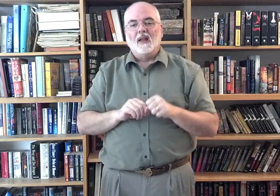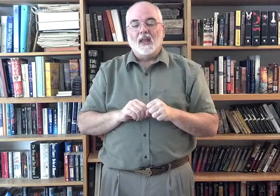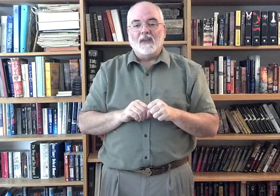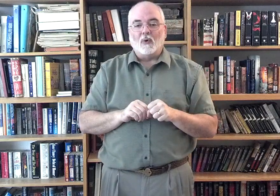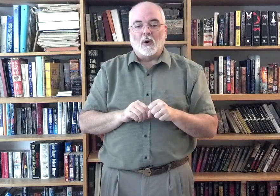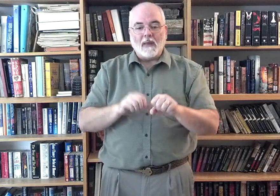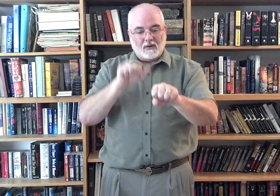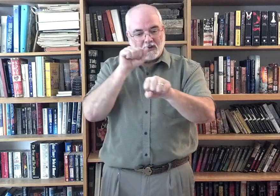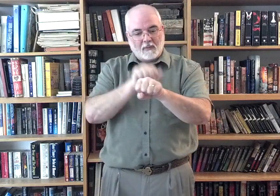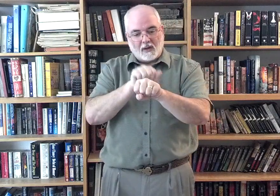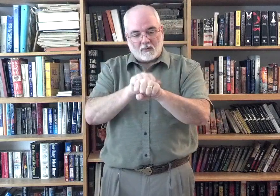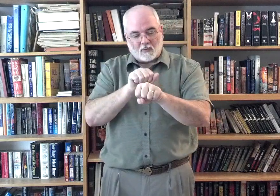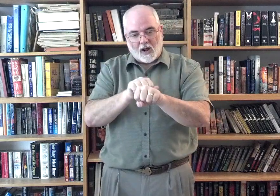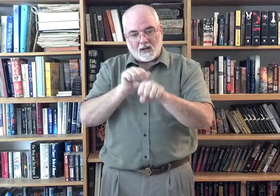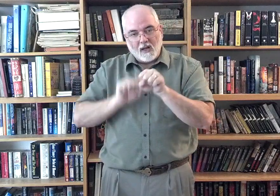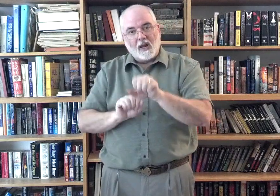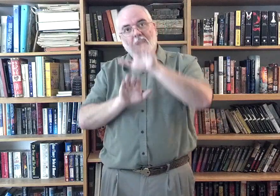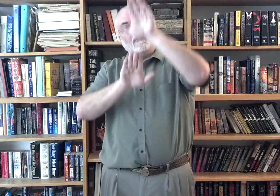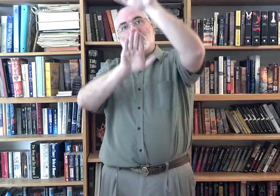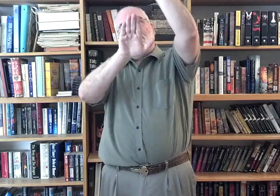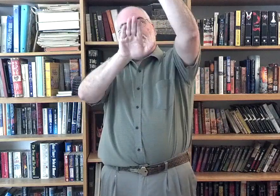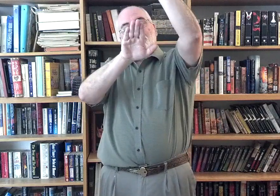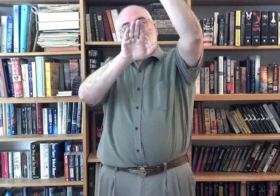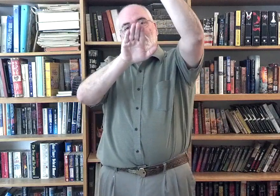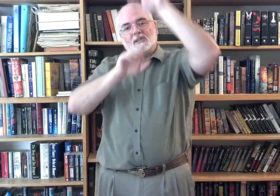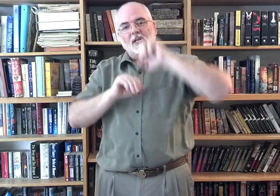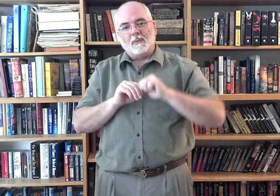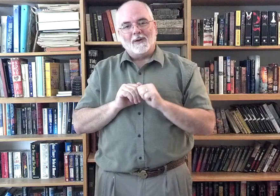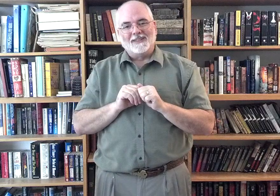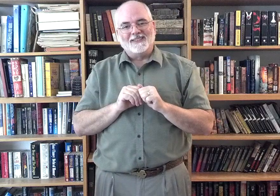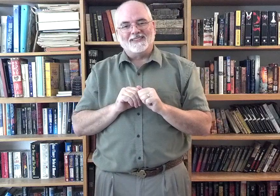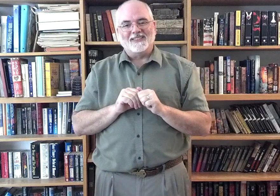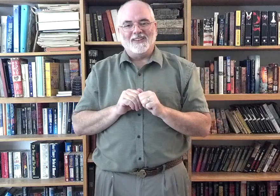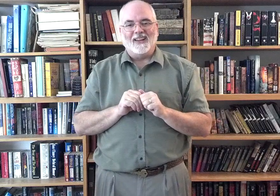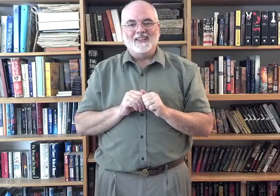If it were a mountain, it'd be a rock, and it'd be a little steeper. Okay?